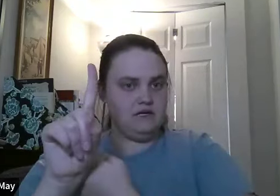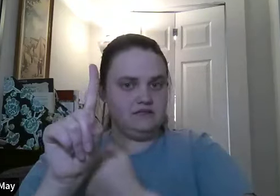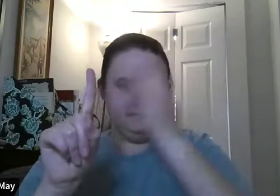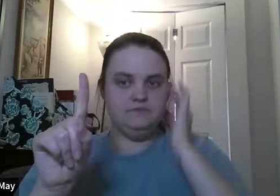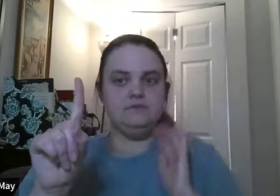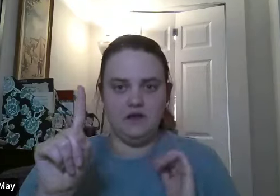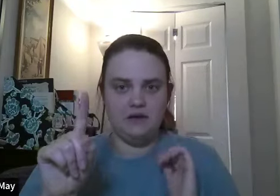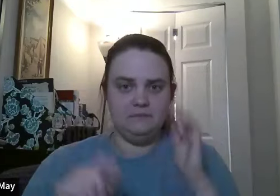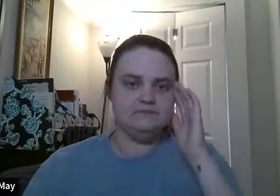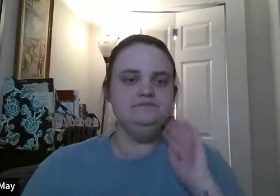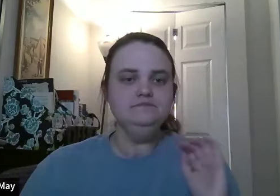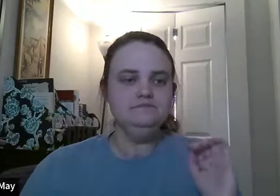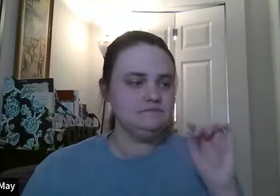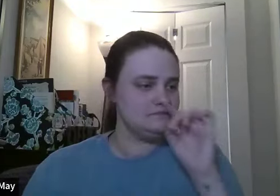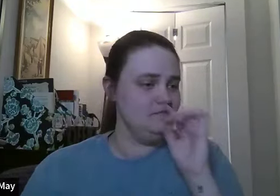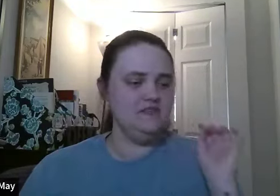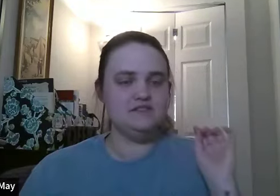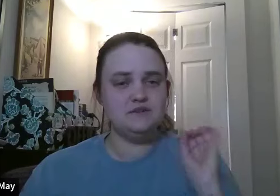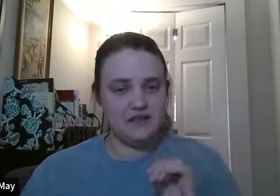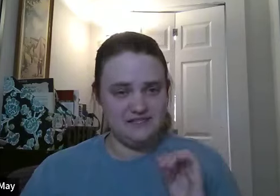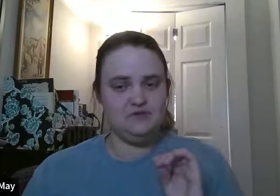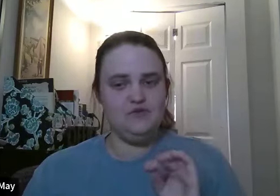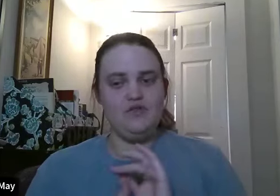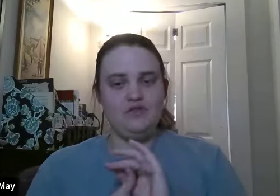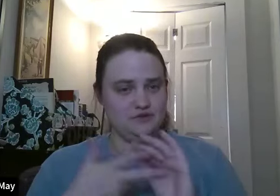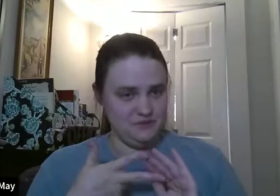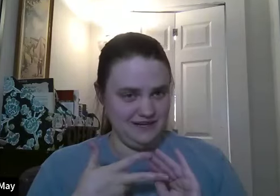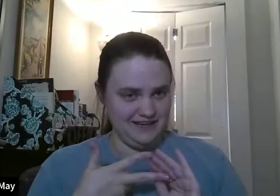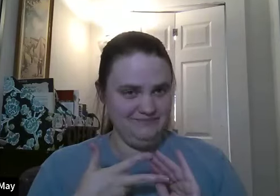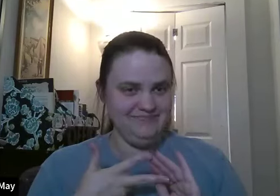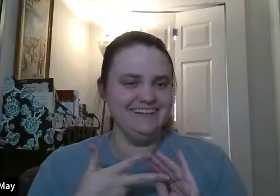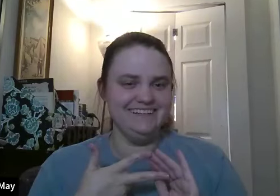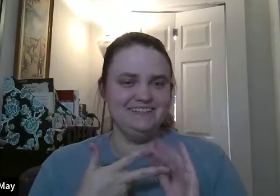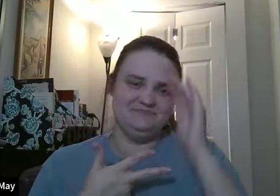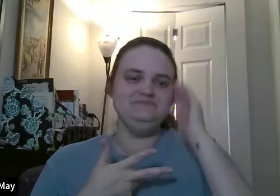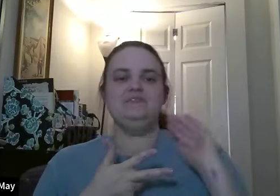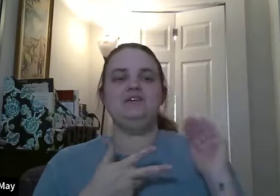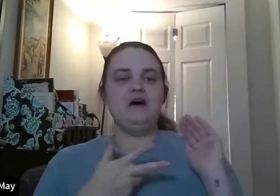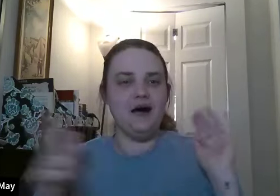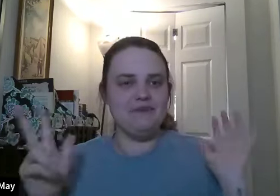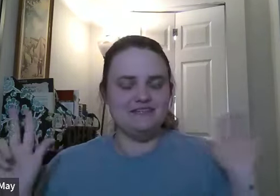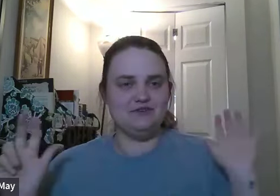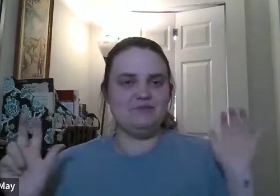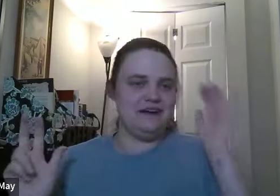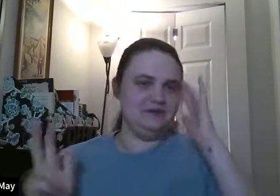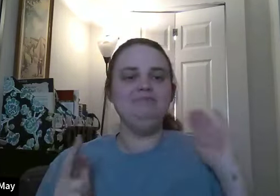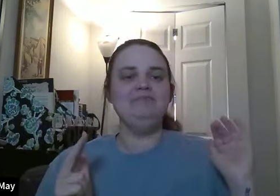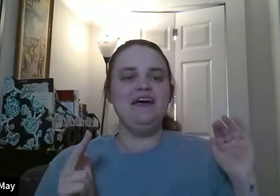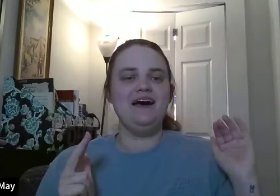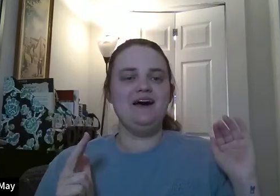it. Okay. So let's do those 3 again. Our little hot mess of a group right here. We're